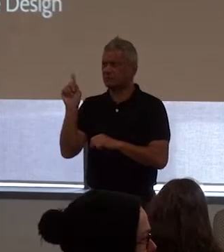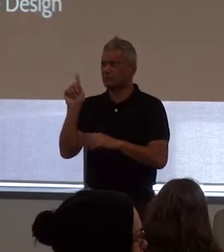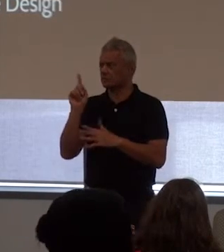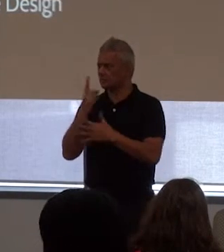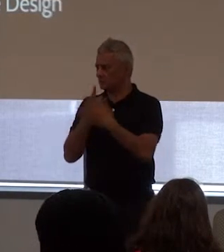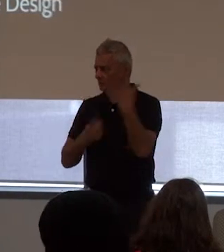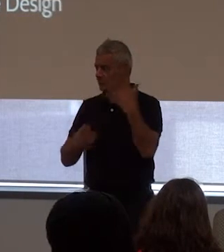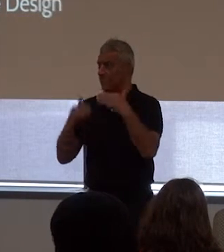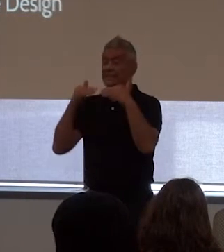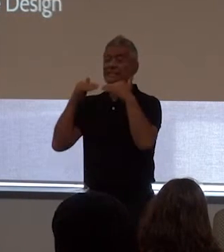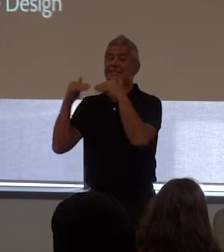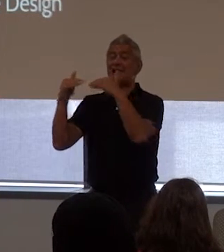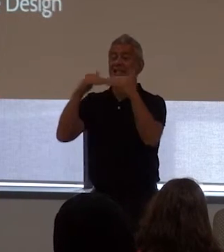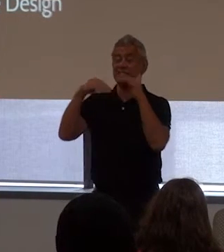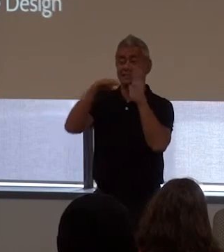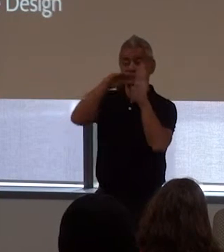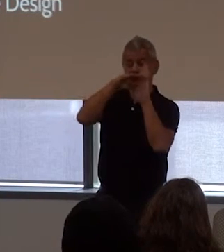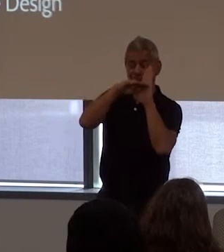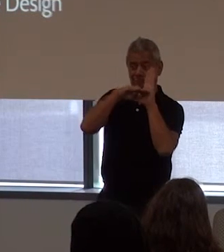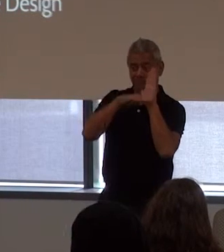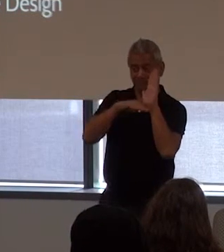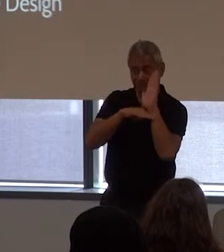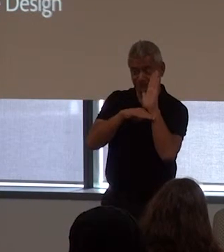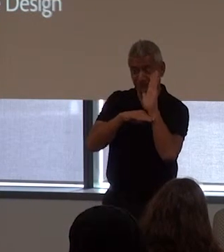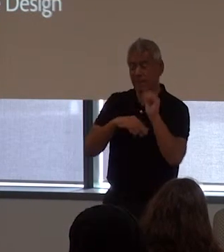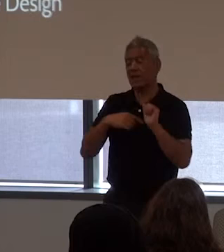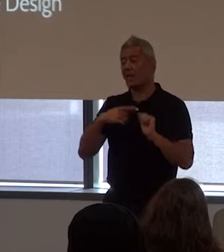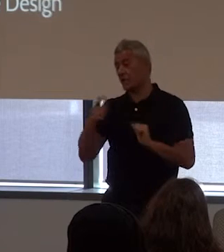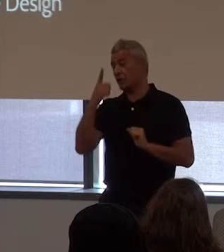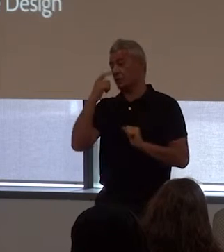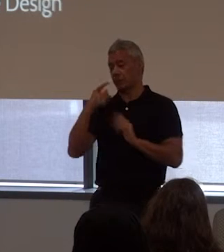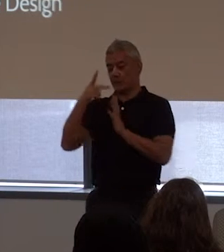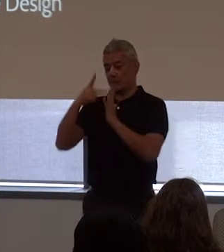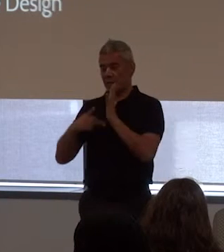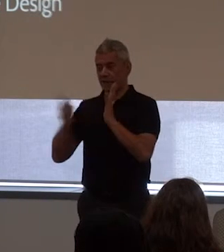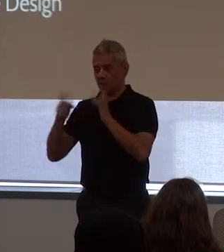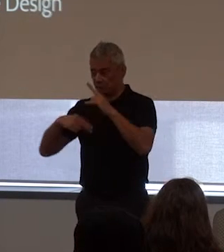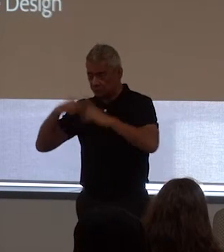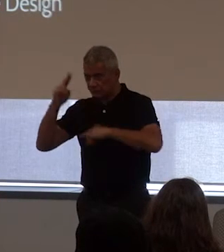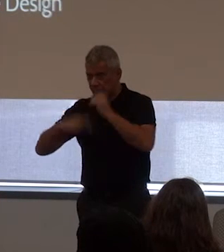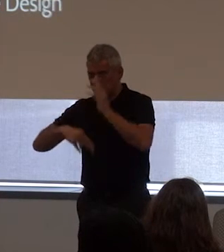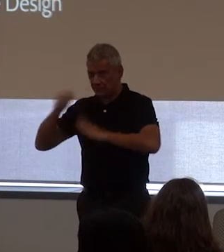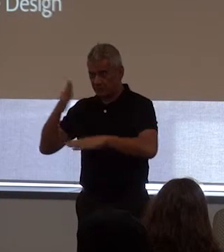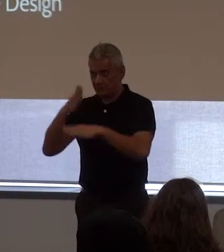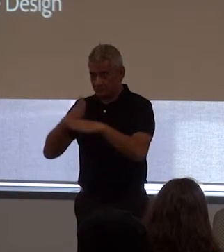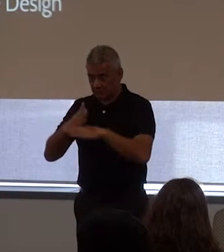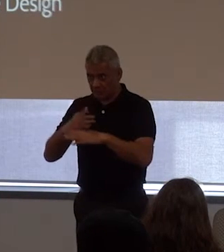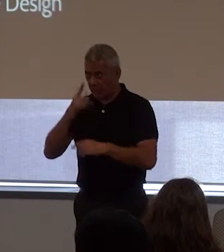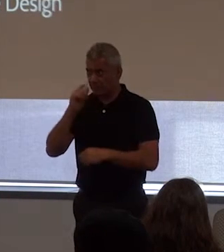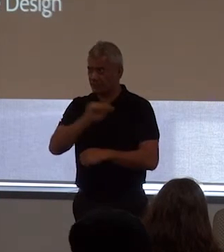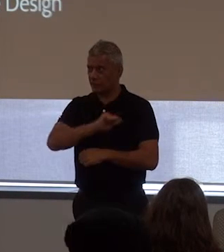itself. Get involved, be part of the developer conversation. Wonderful, wonderful resource and great community that are doing